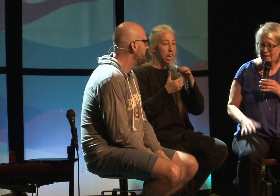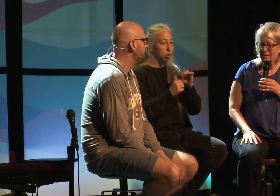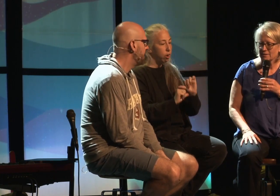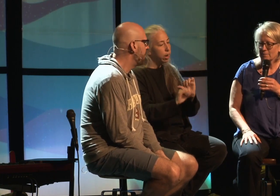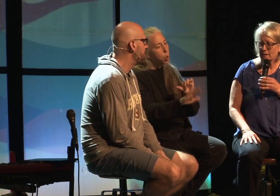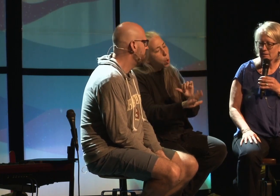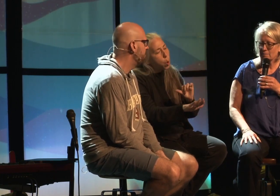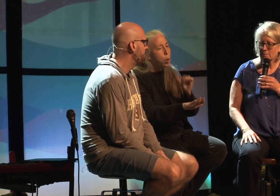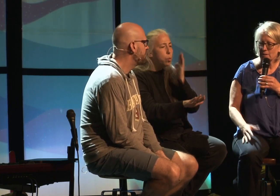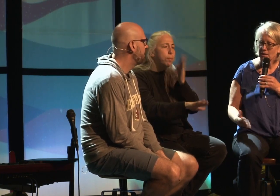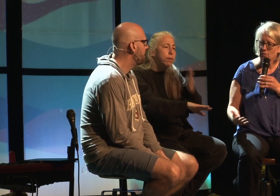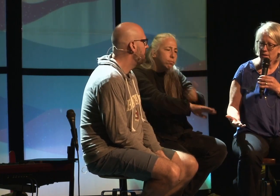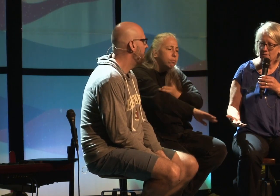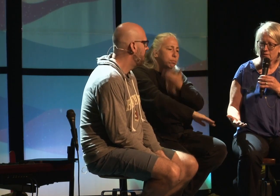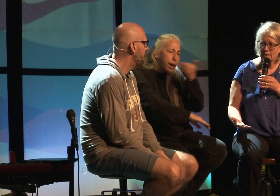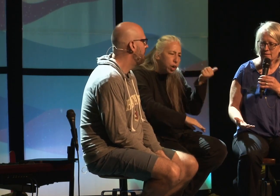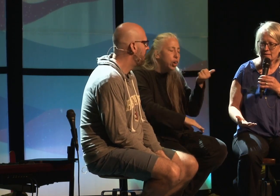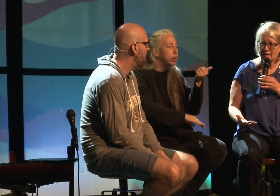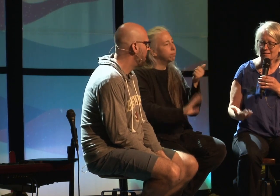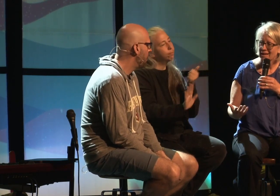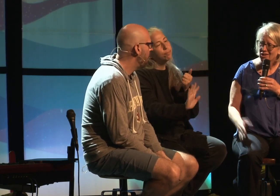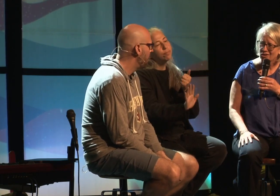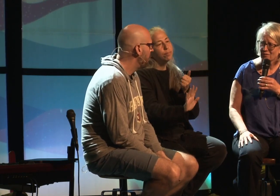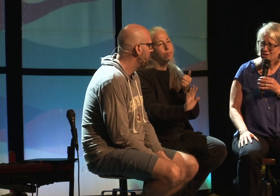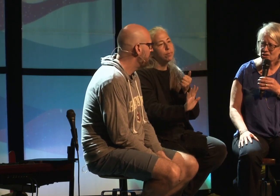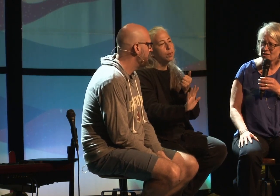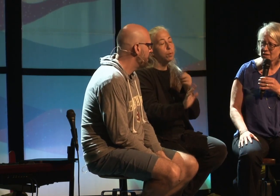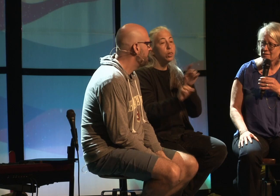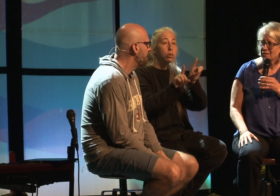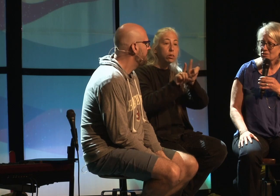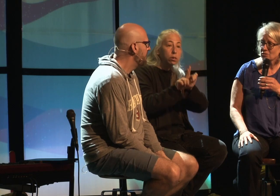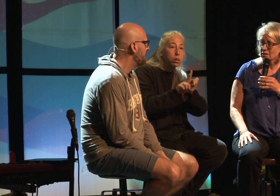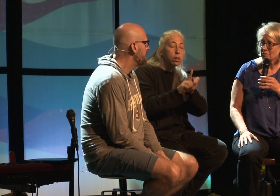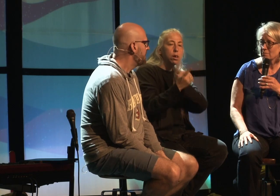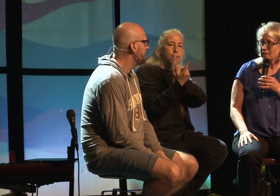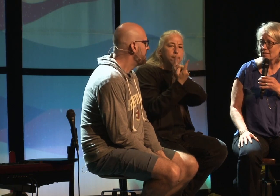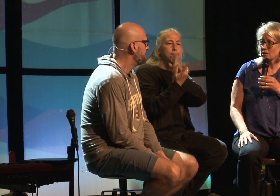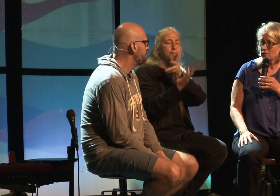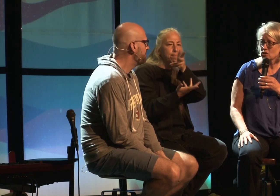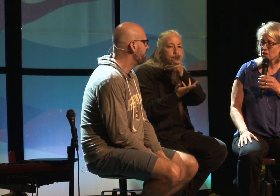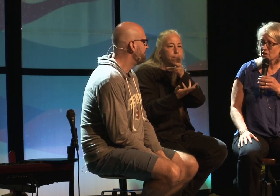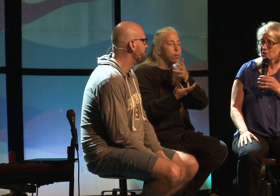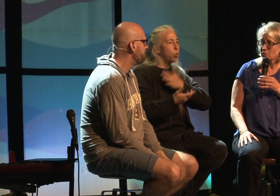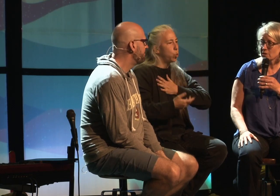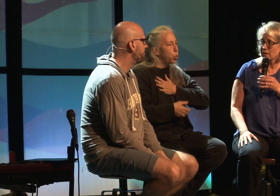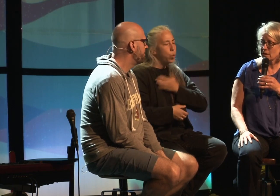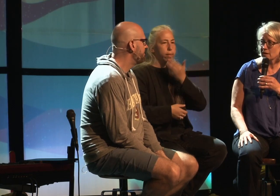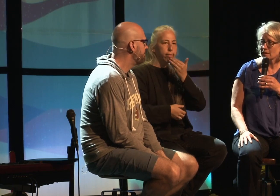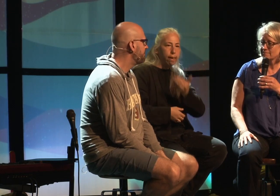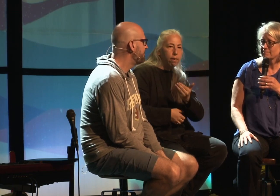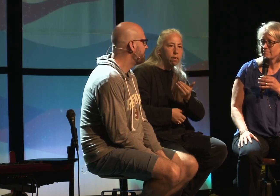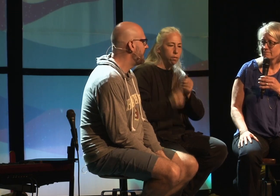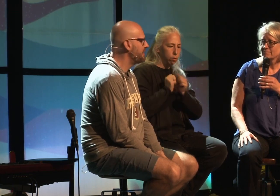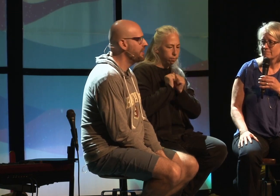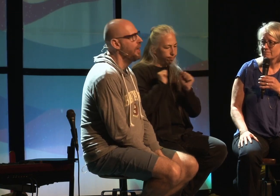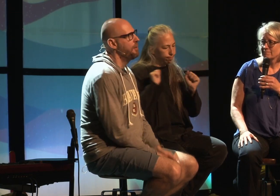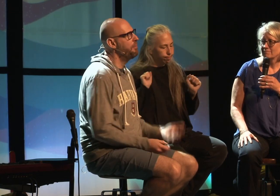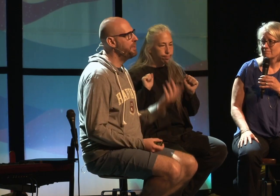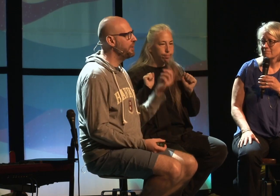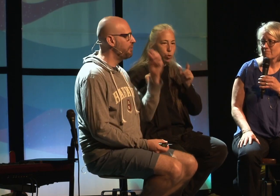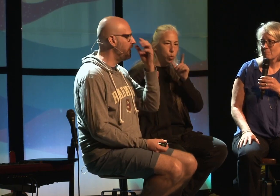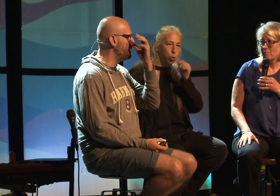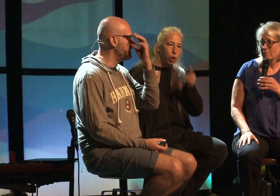better, but being with and saying, thank you for sharing that story with me. Thank you for sharing where you really are. That's